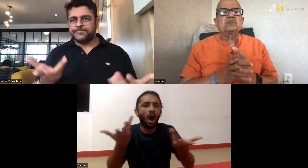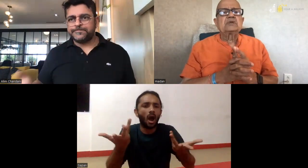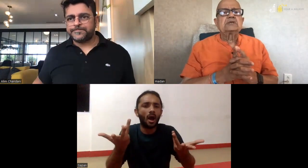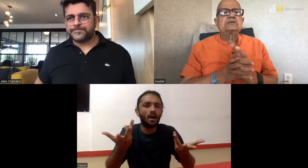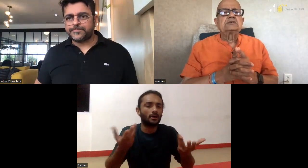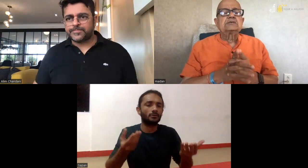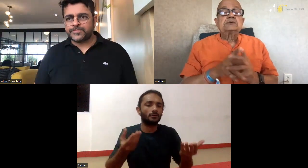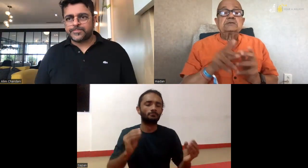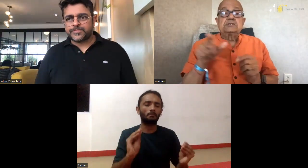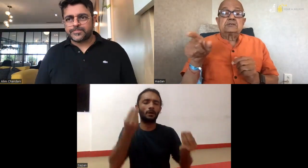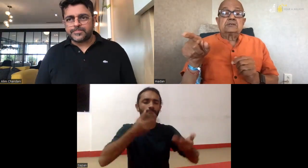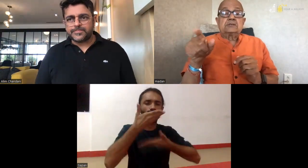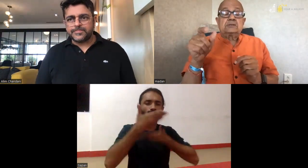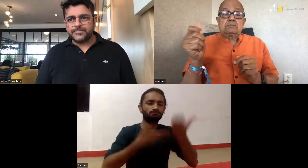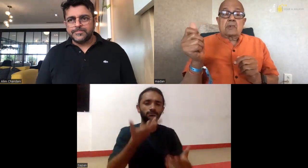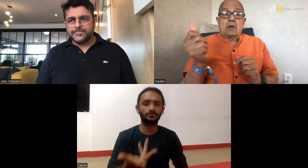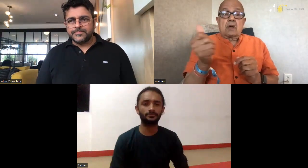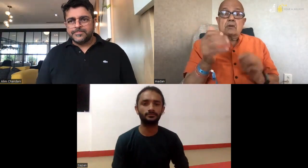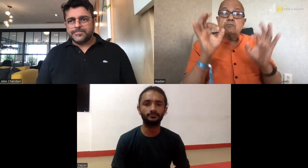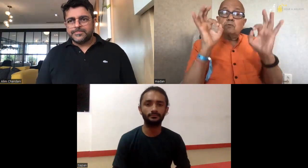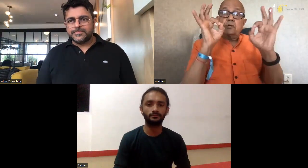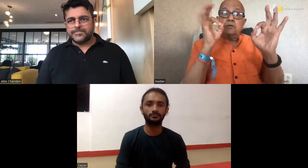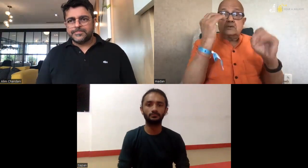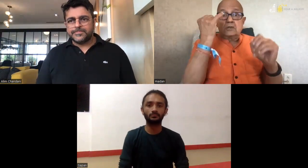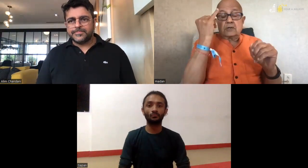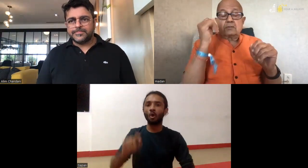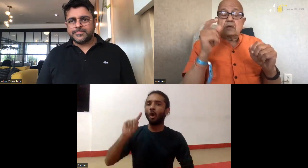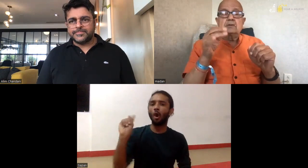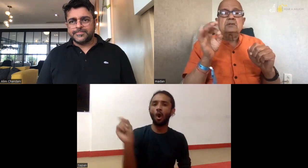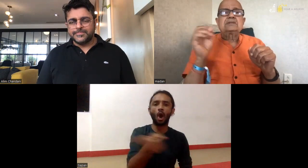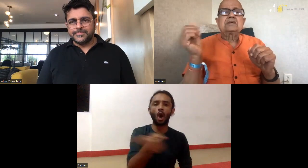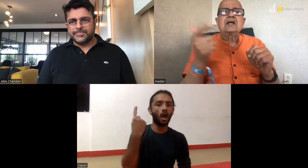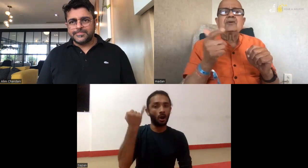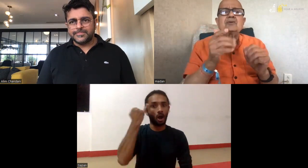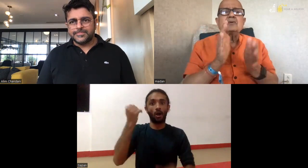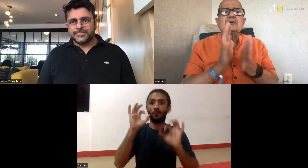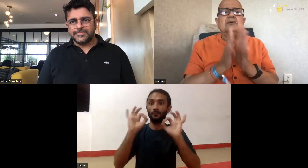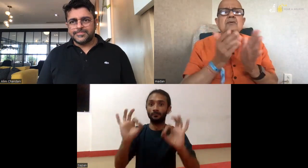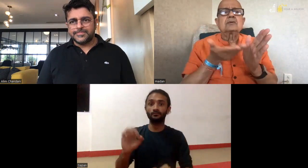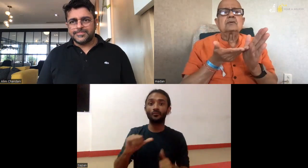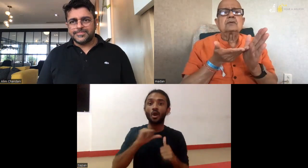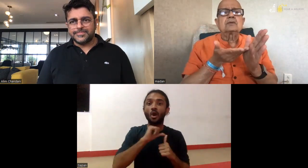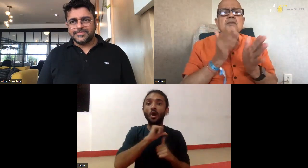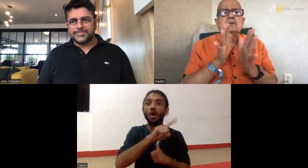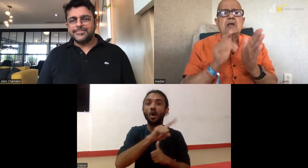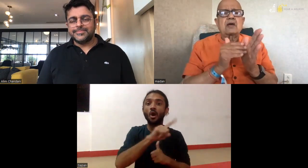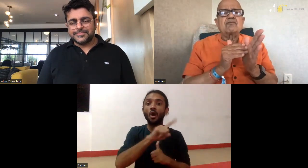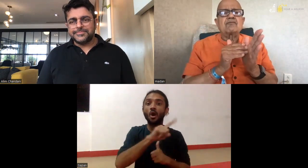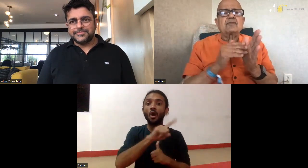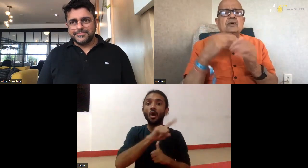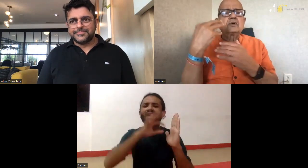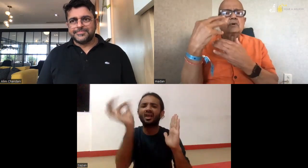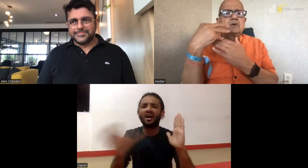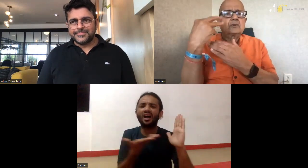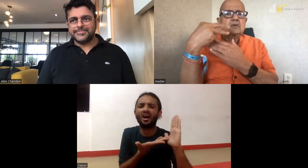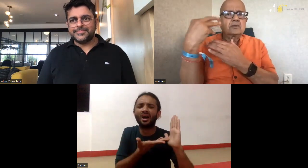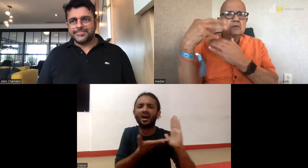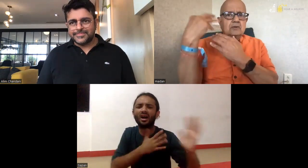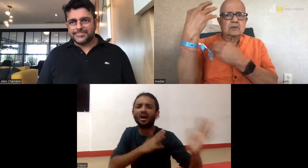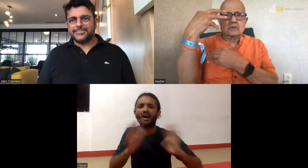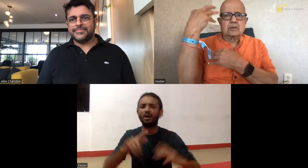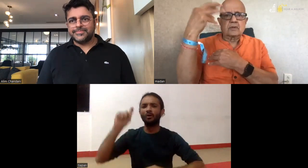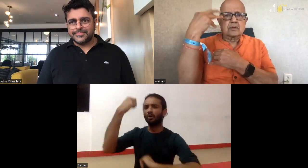get involved with the other people. So what makes me happy when the young deaf people, if they will unite and work